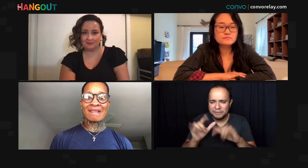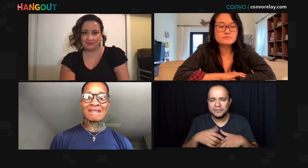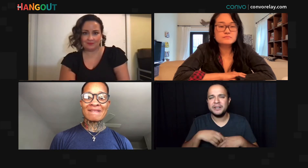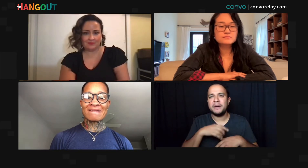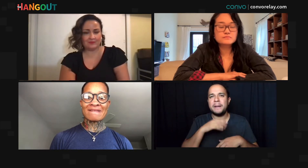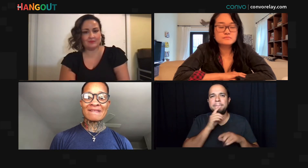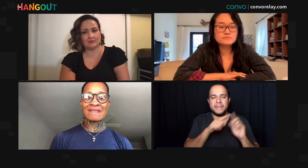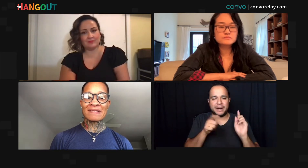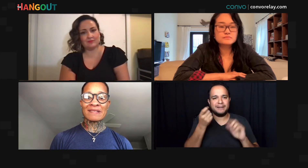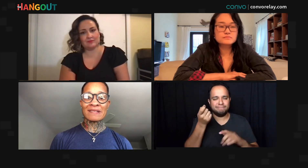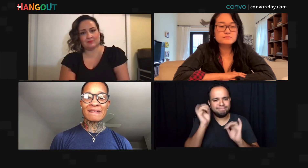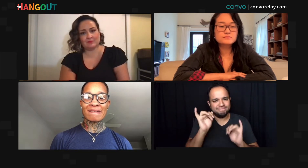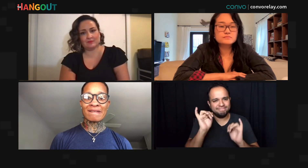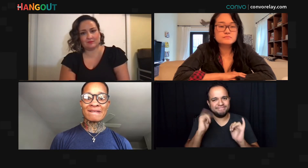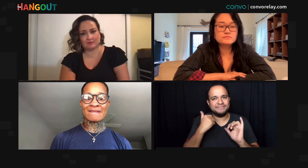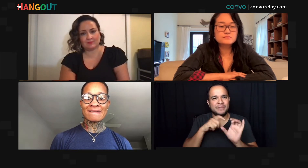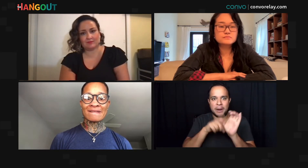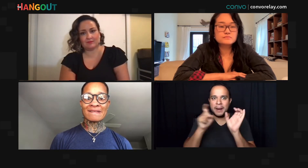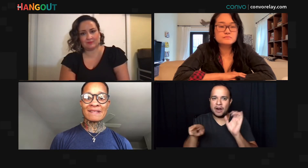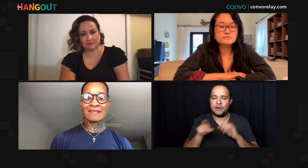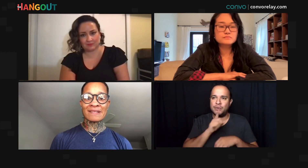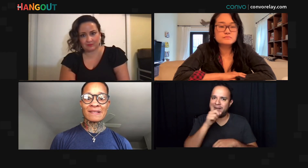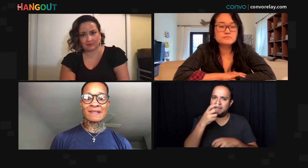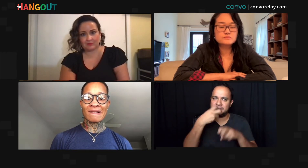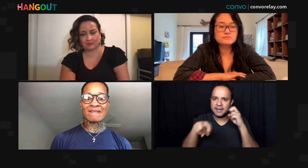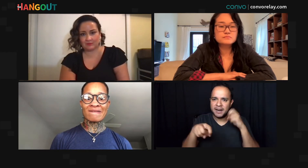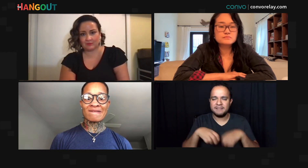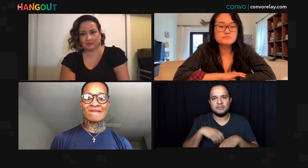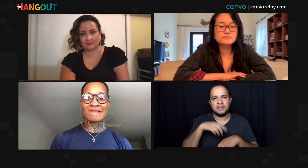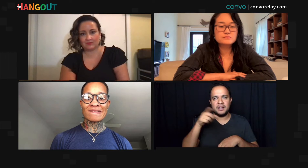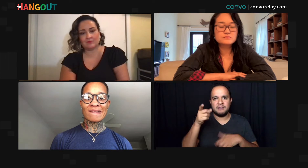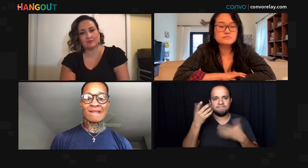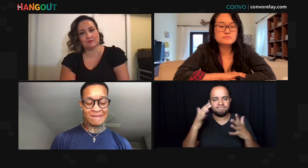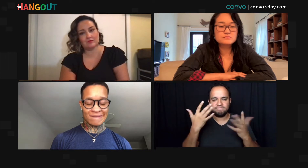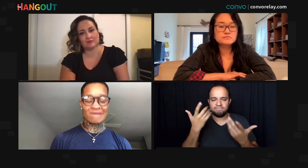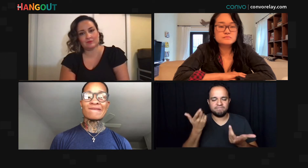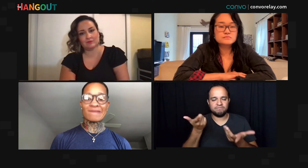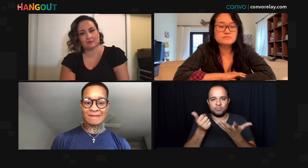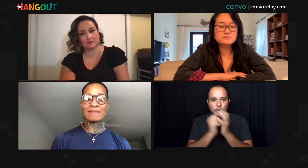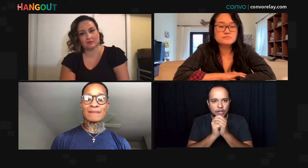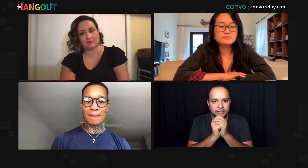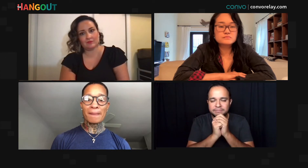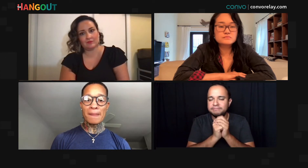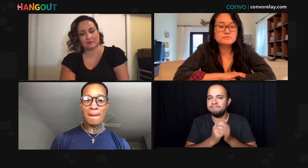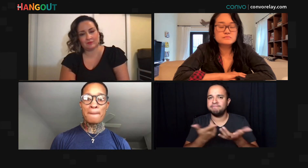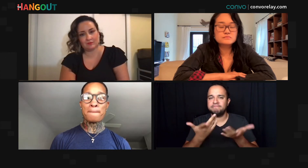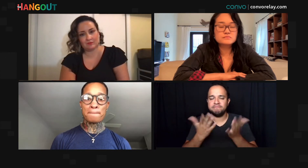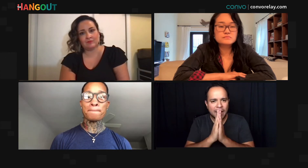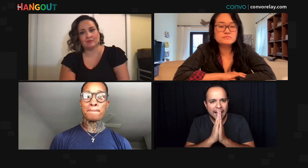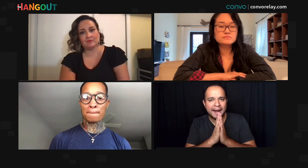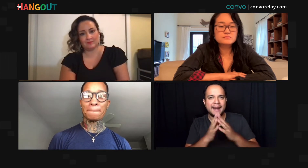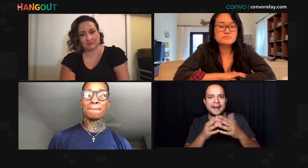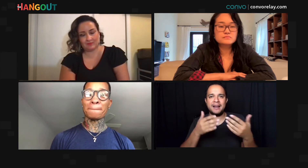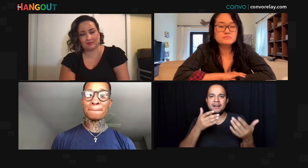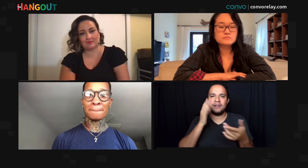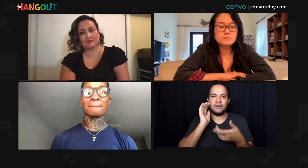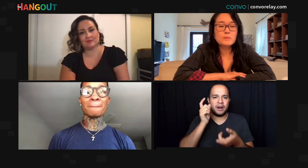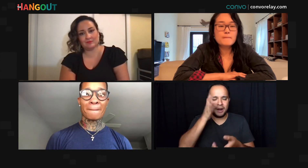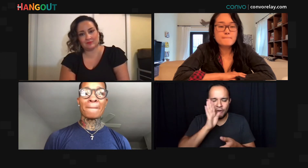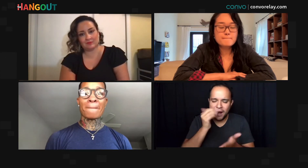again, very Christian. I love them, but coming out was really tough. There was a lot of praying